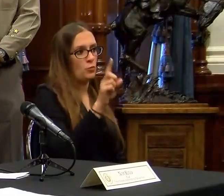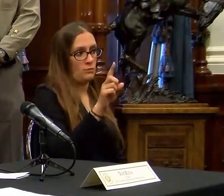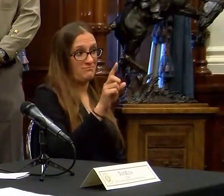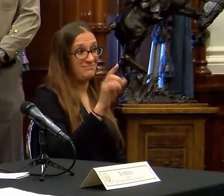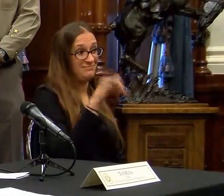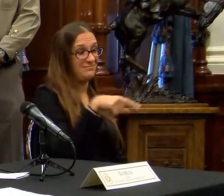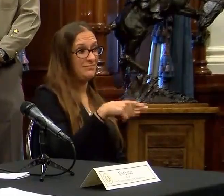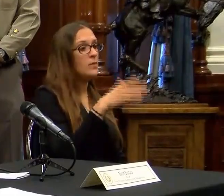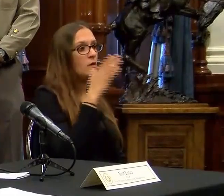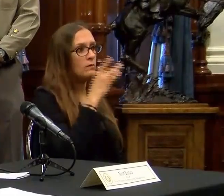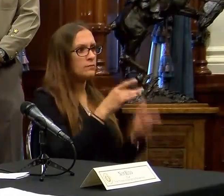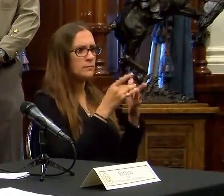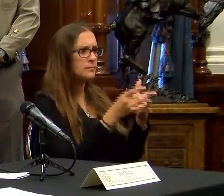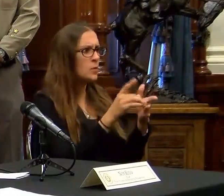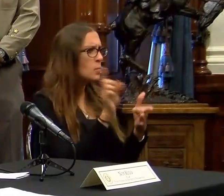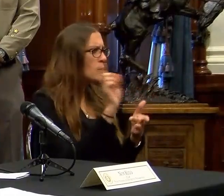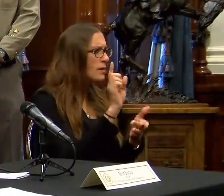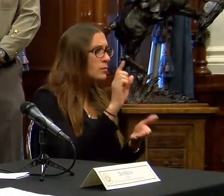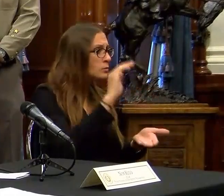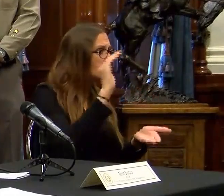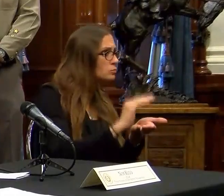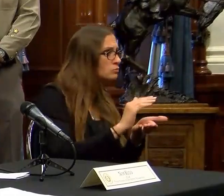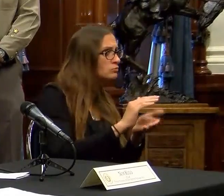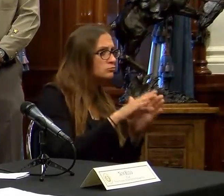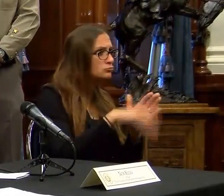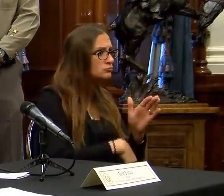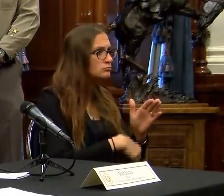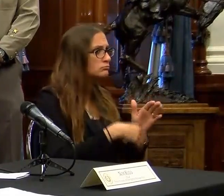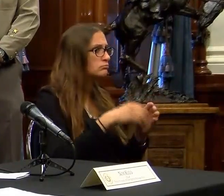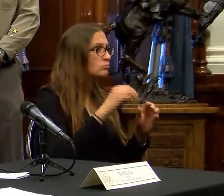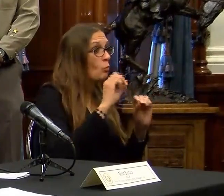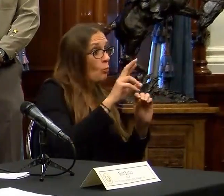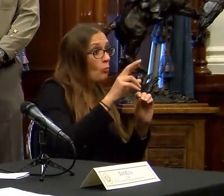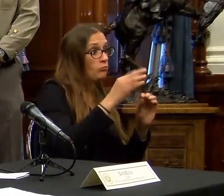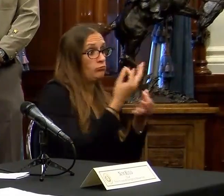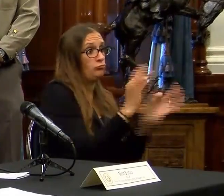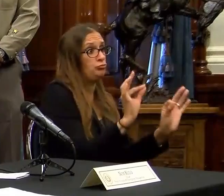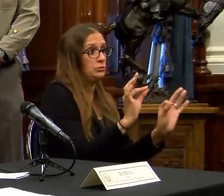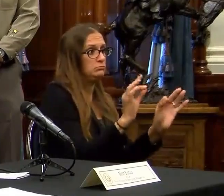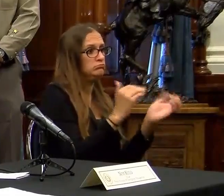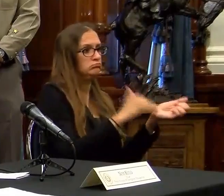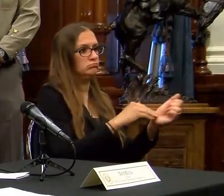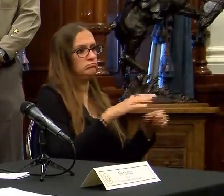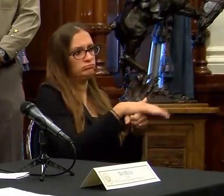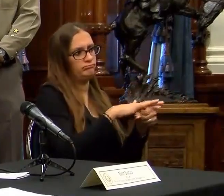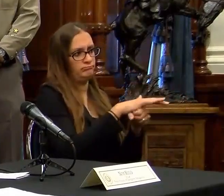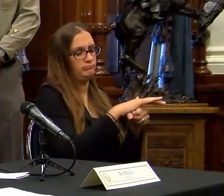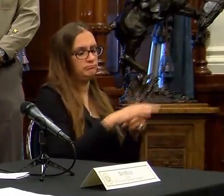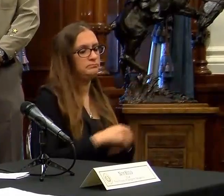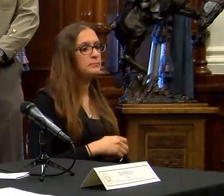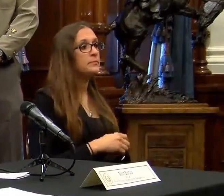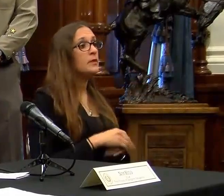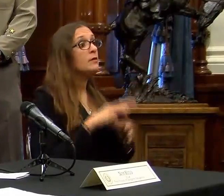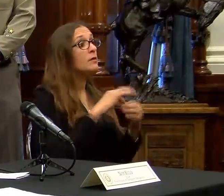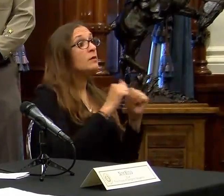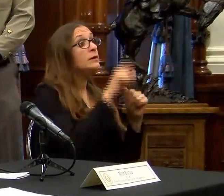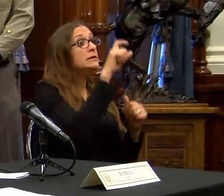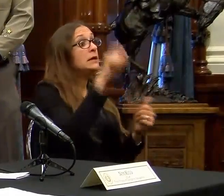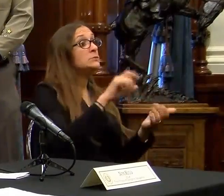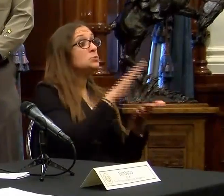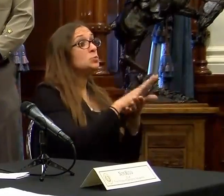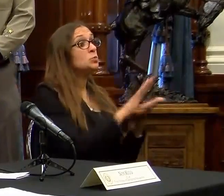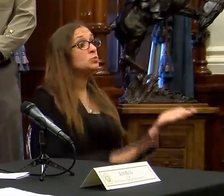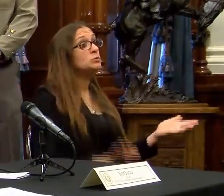can direct them to low or no cost providers in their area. As far as Texas schools are